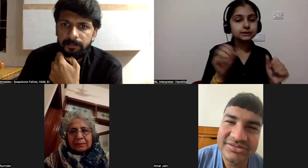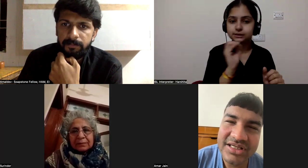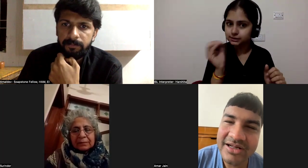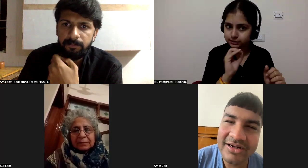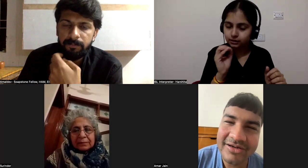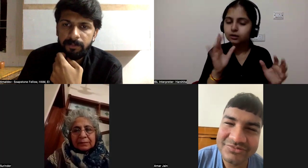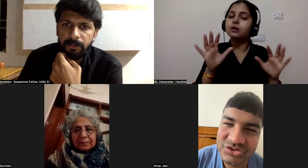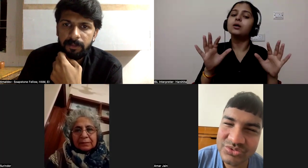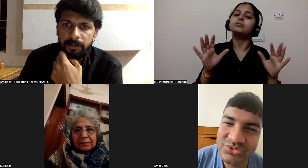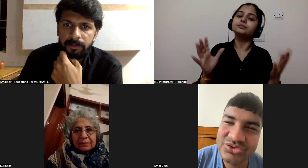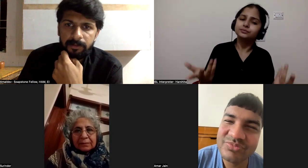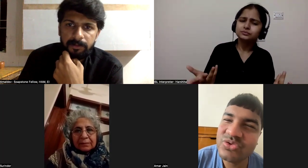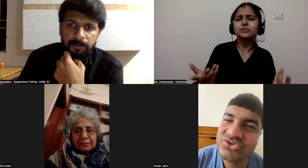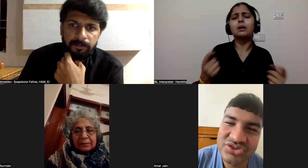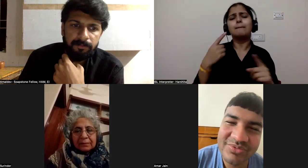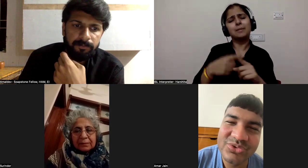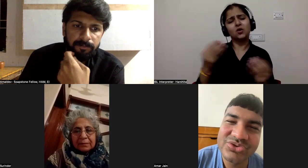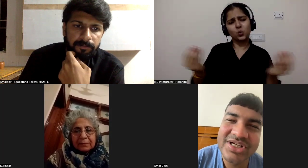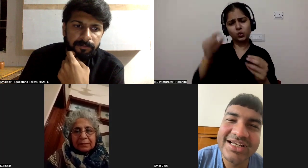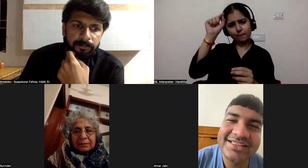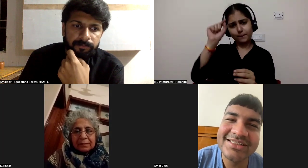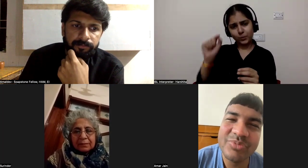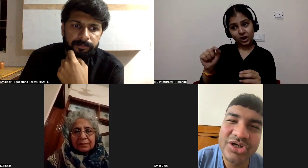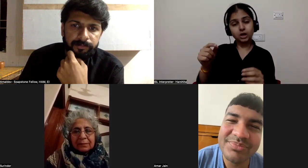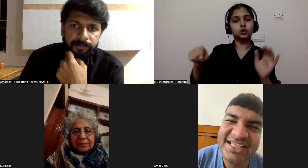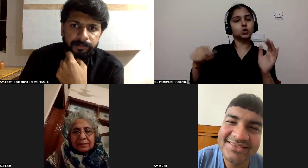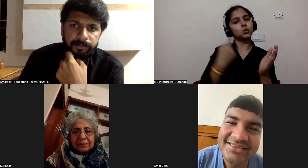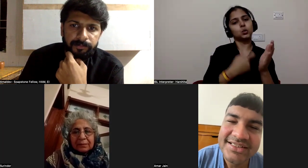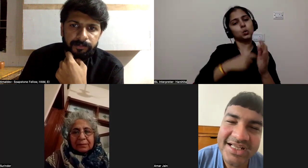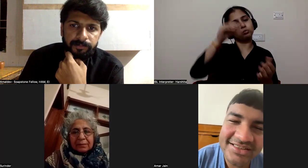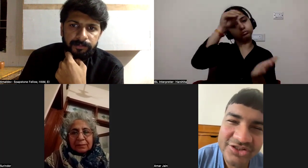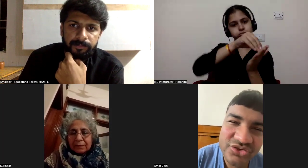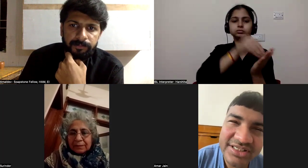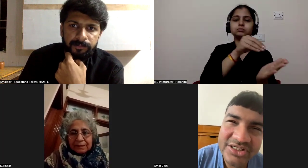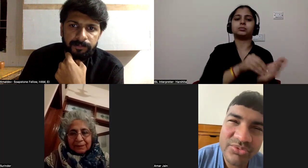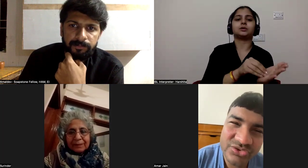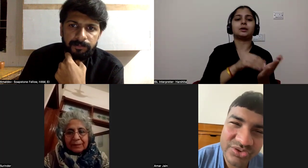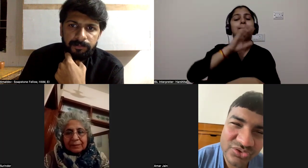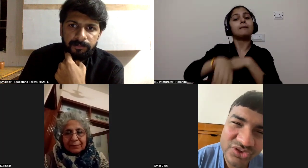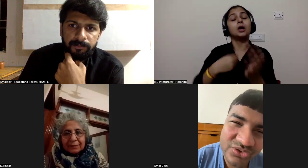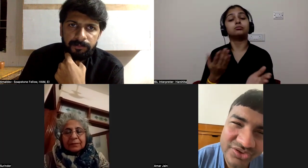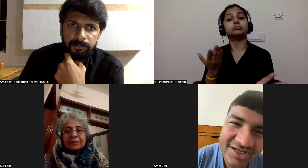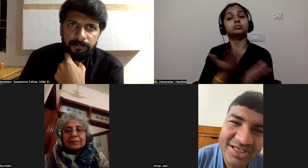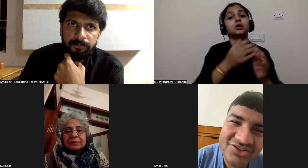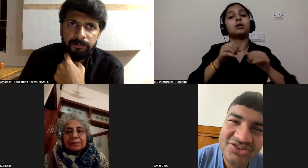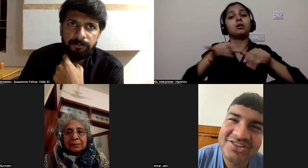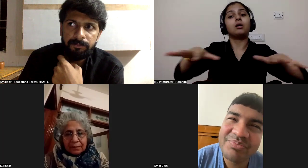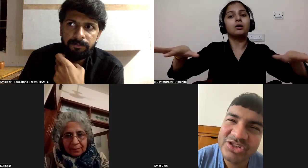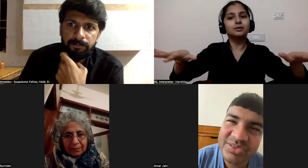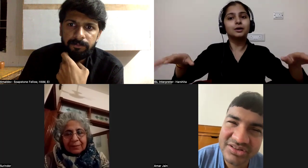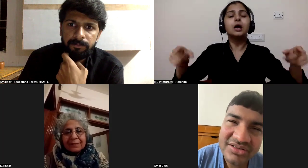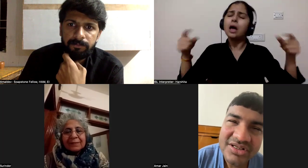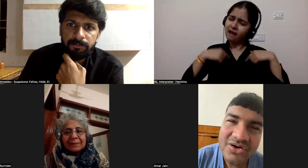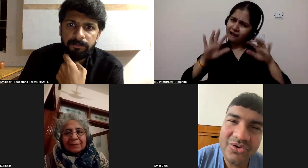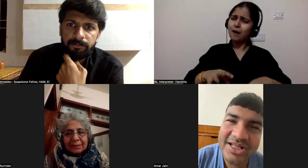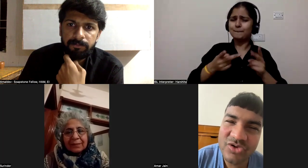uh, so some of those guidelines they put in place, and it actually led to issuance of circulars. I have many such examples,